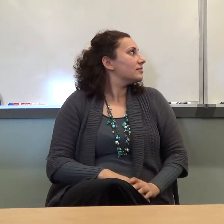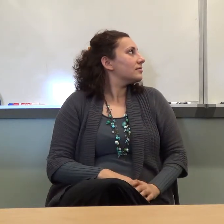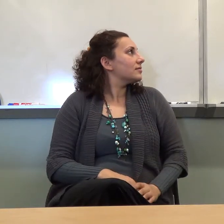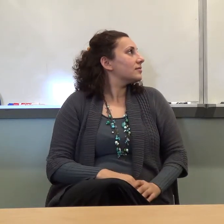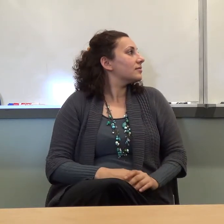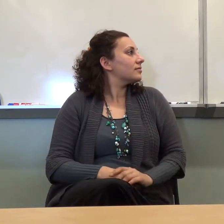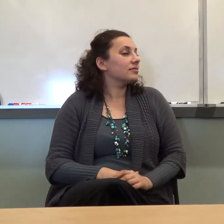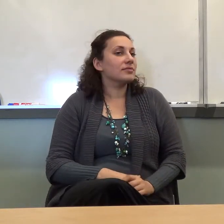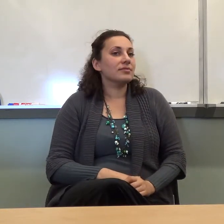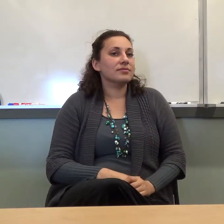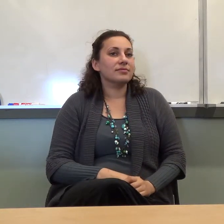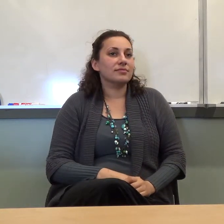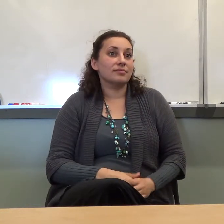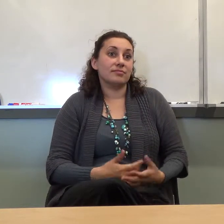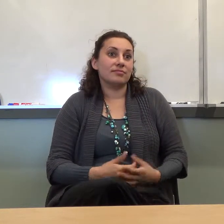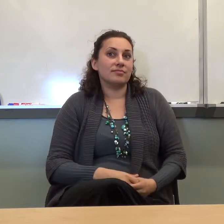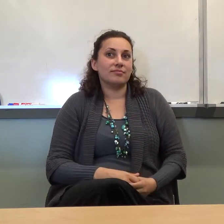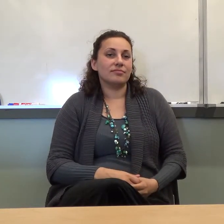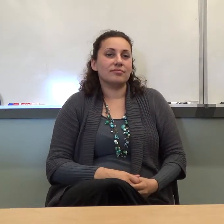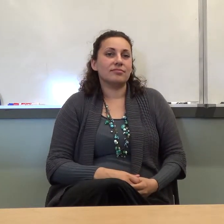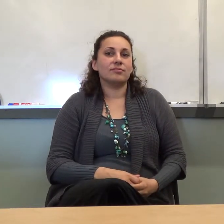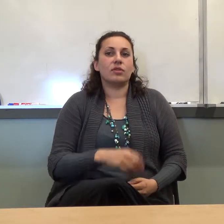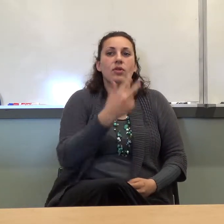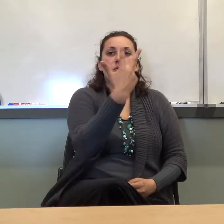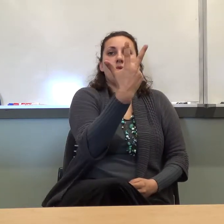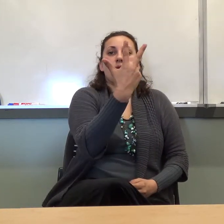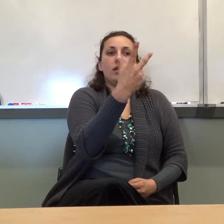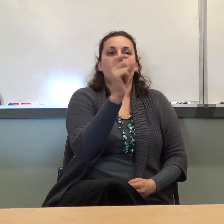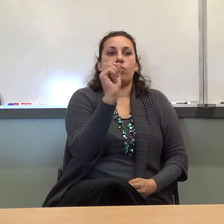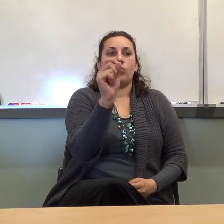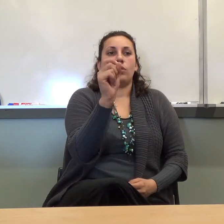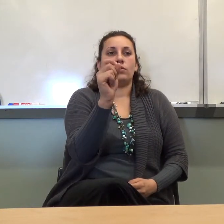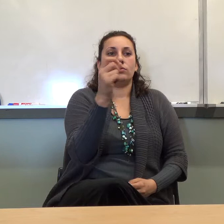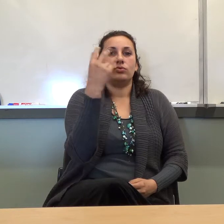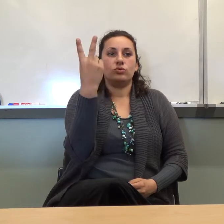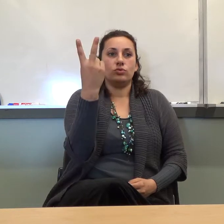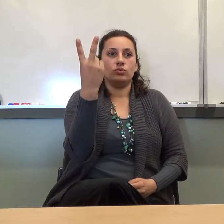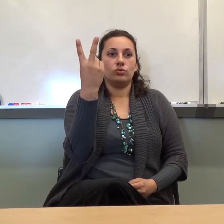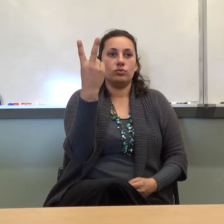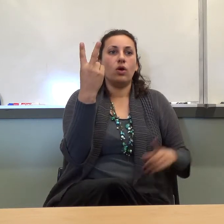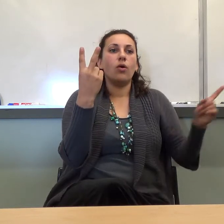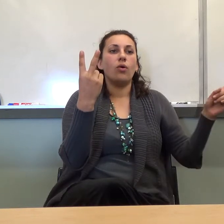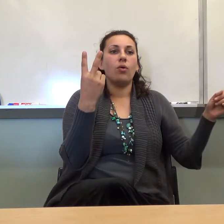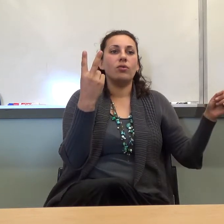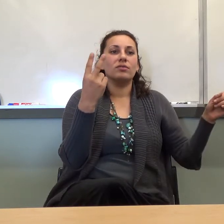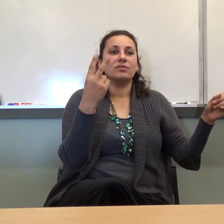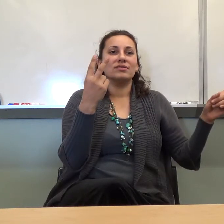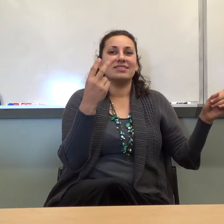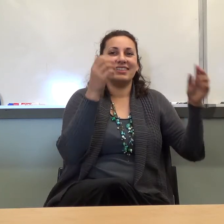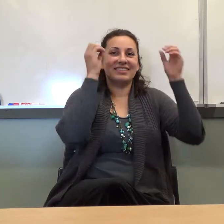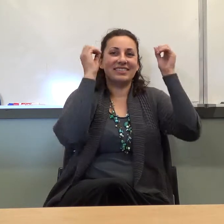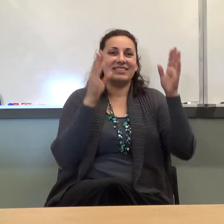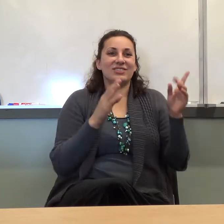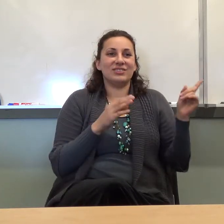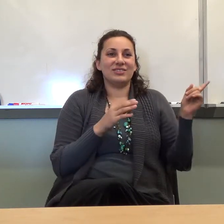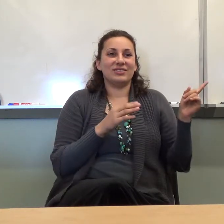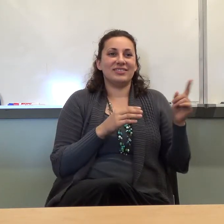All right, we have to square 3.2. That means the entire thing gets multiplied by itself. It is a decimal